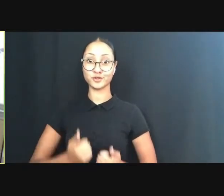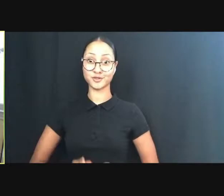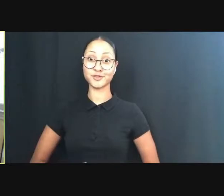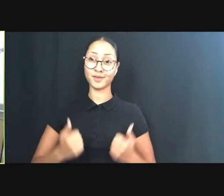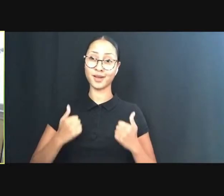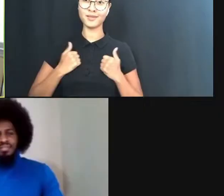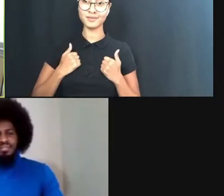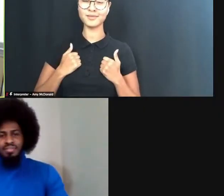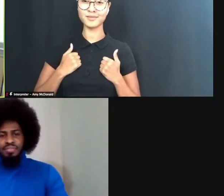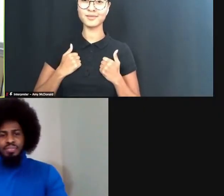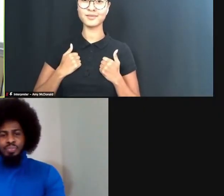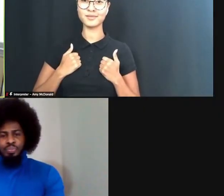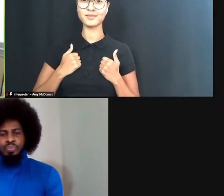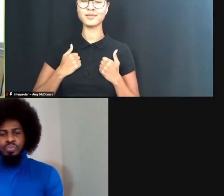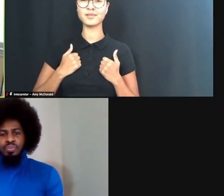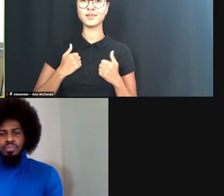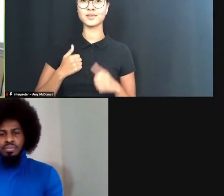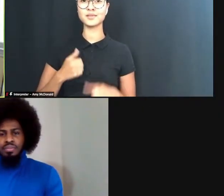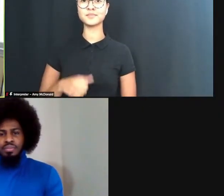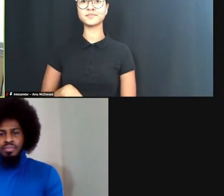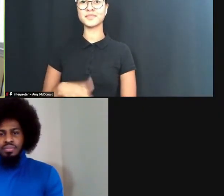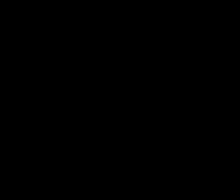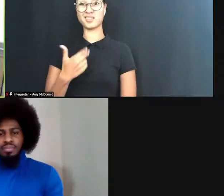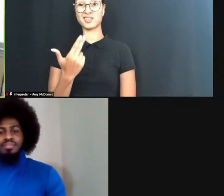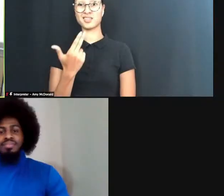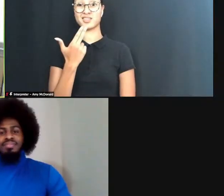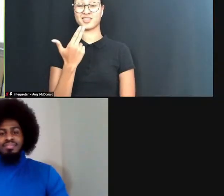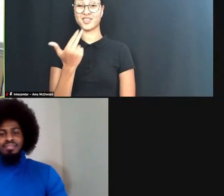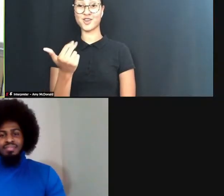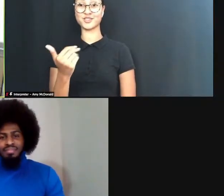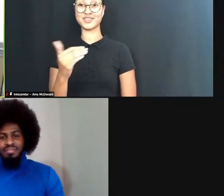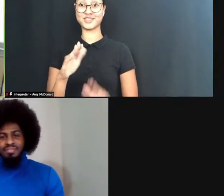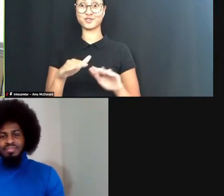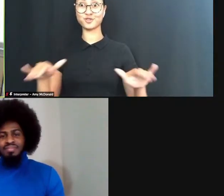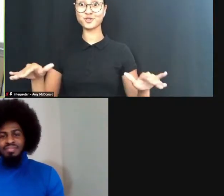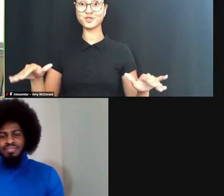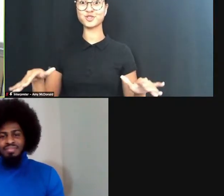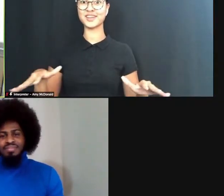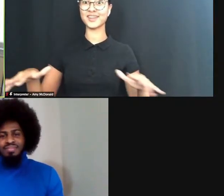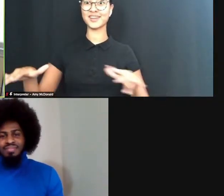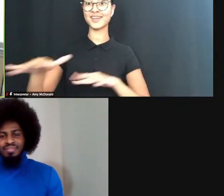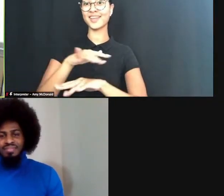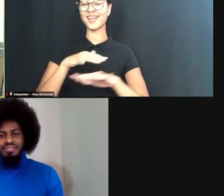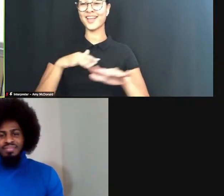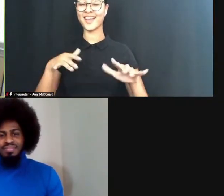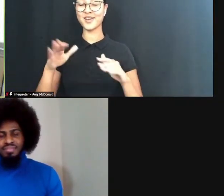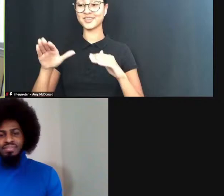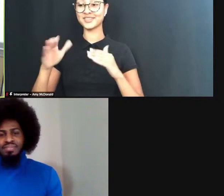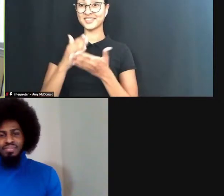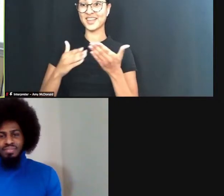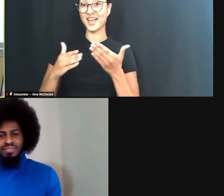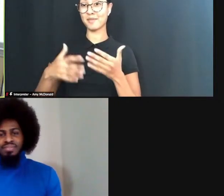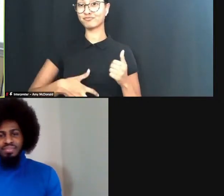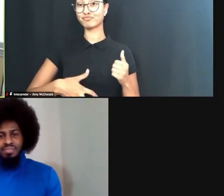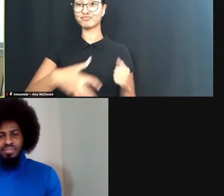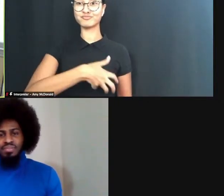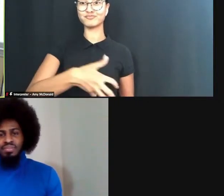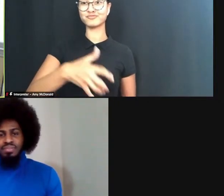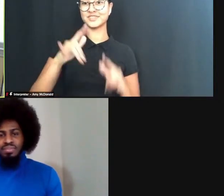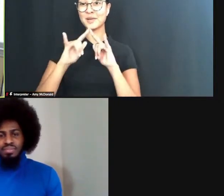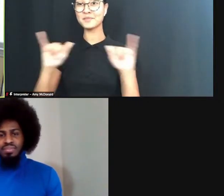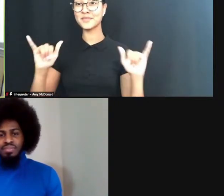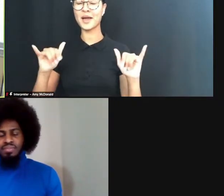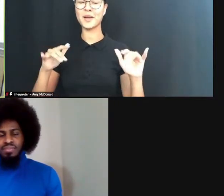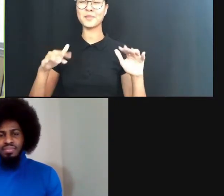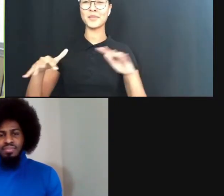children between all of us, that we had our children at the same time, you know, all the things, life, death, breakups, makeups,